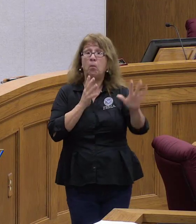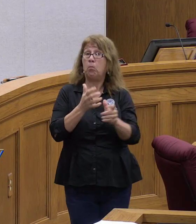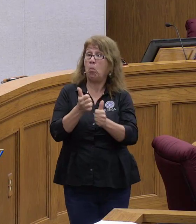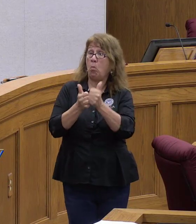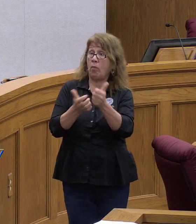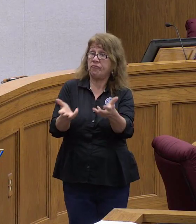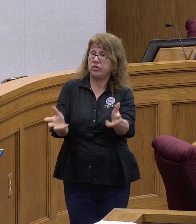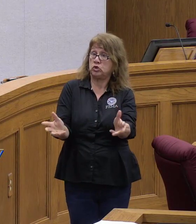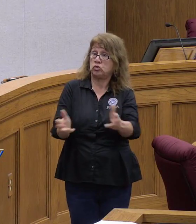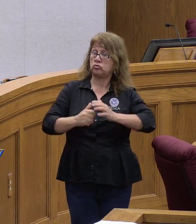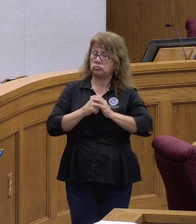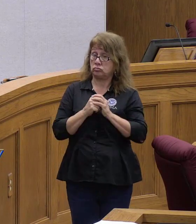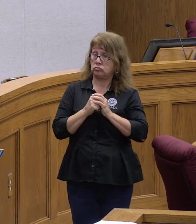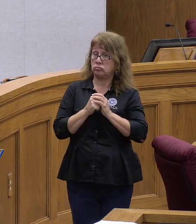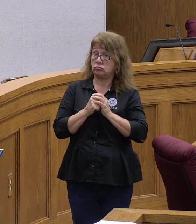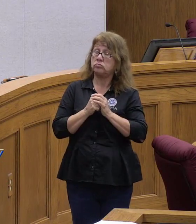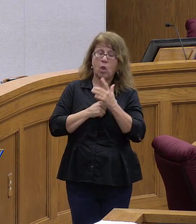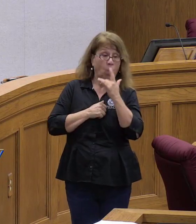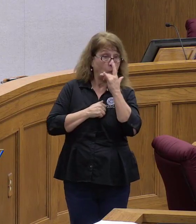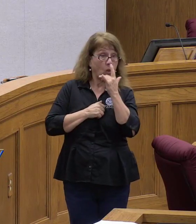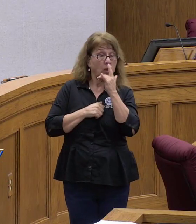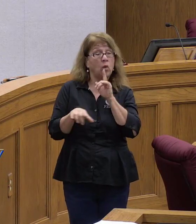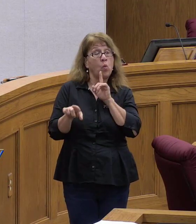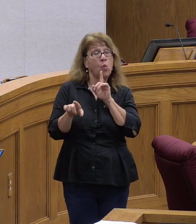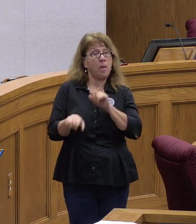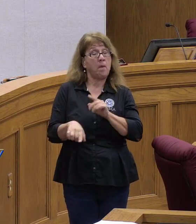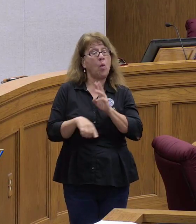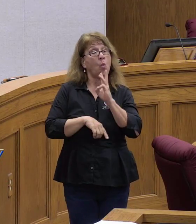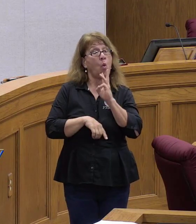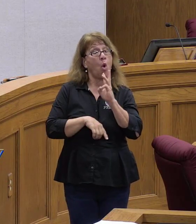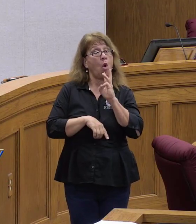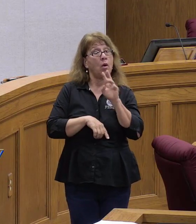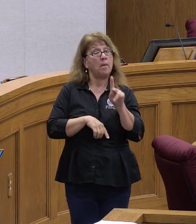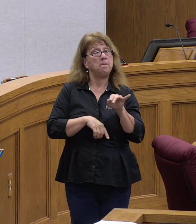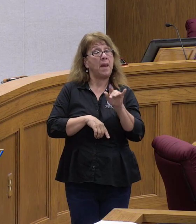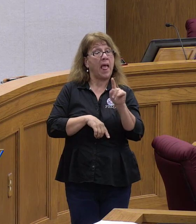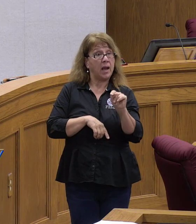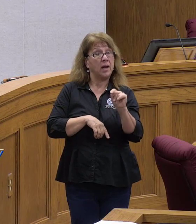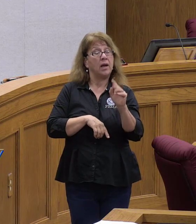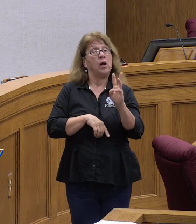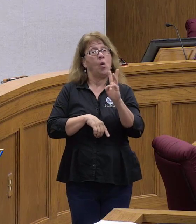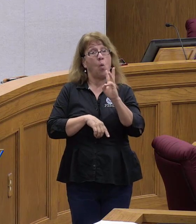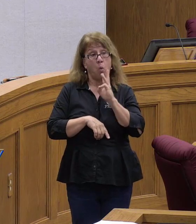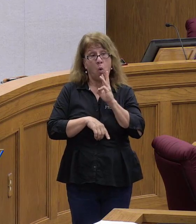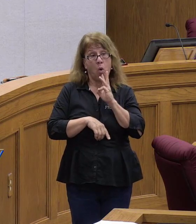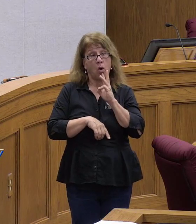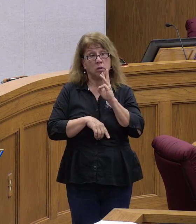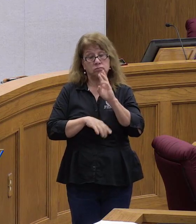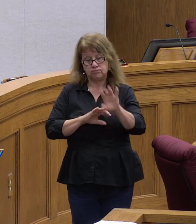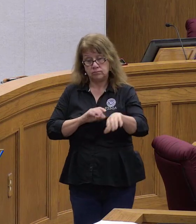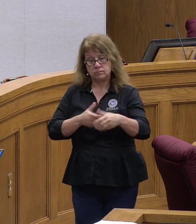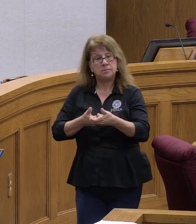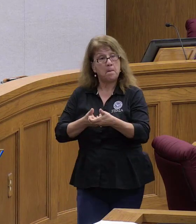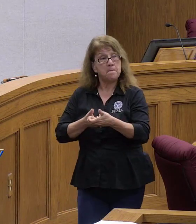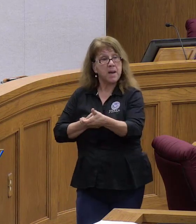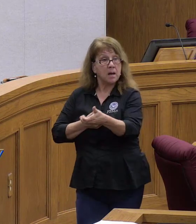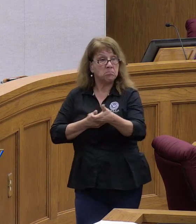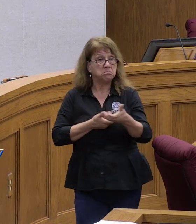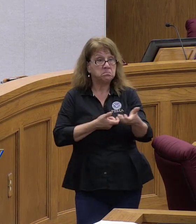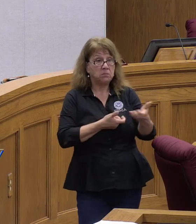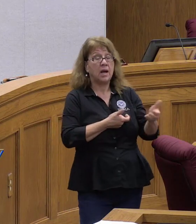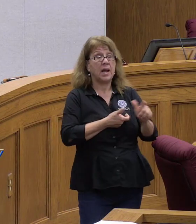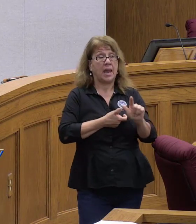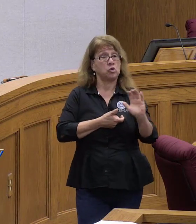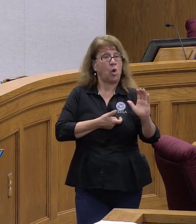community. The early reports on our water plants and the water lines in Lake Charles, I thought it would be